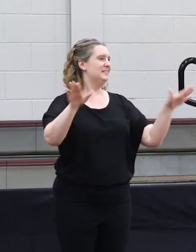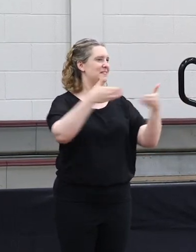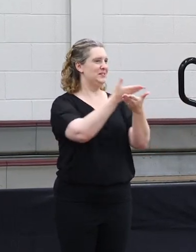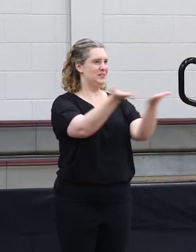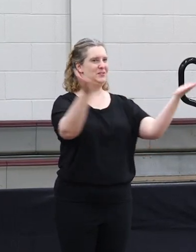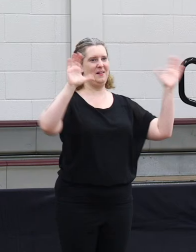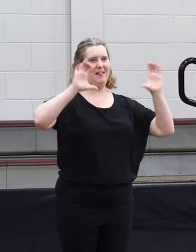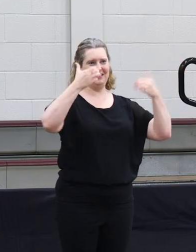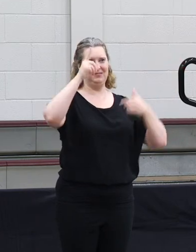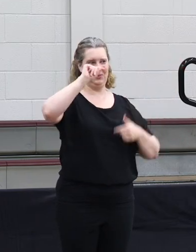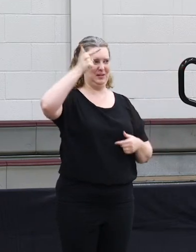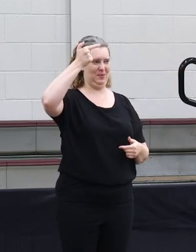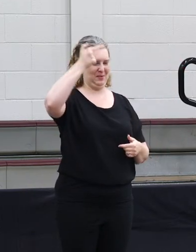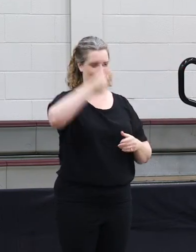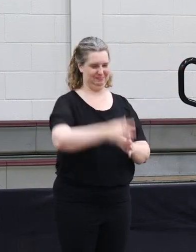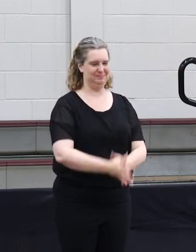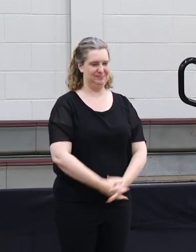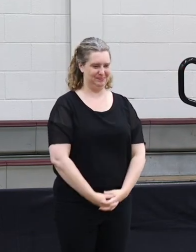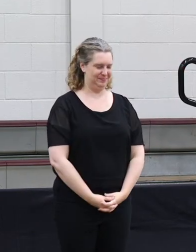2021.